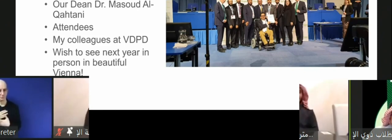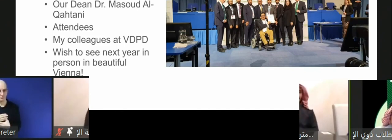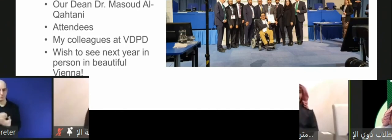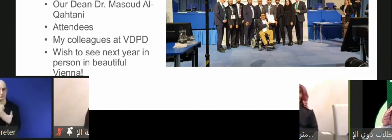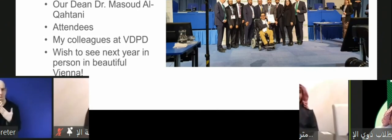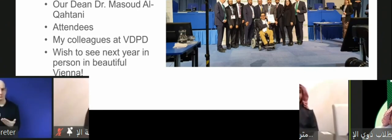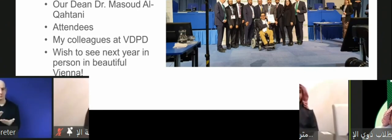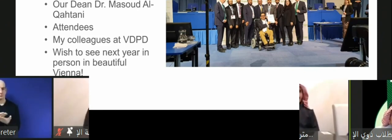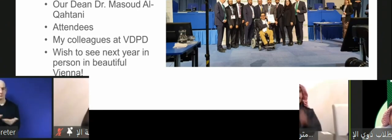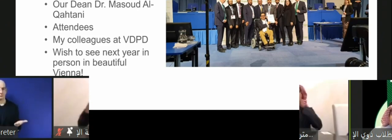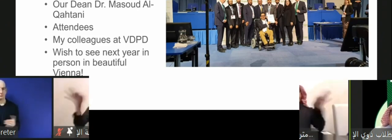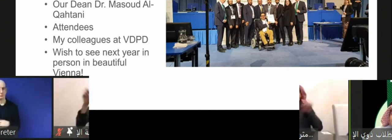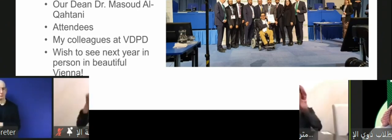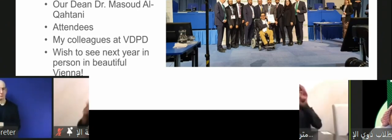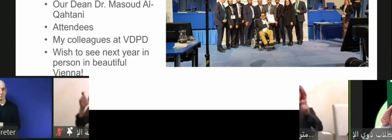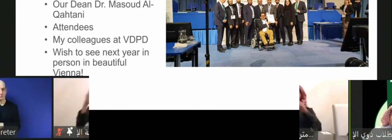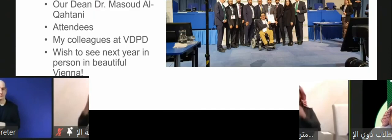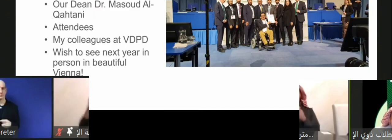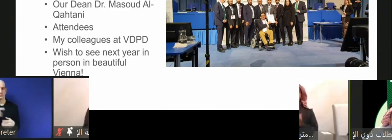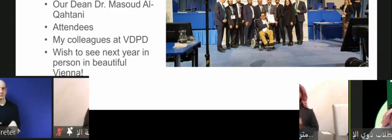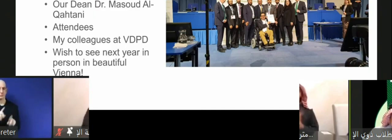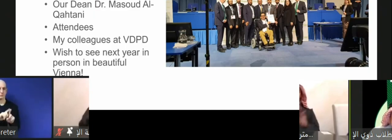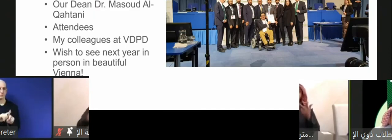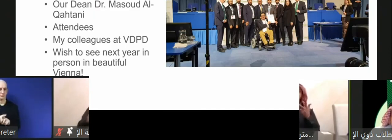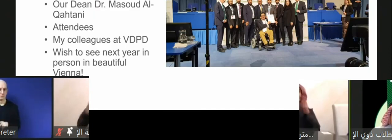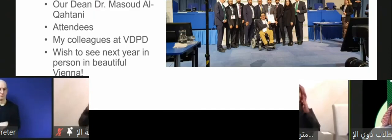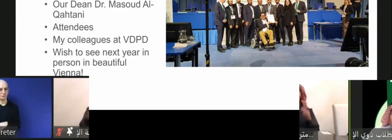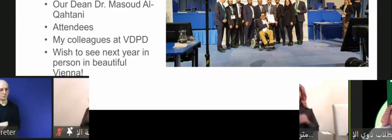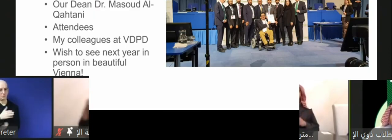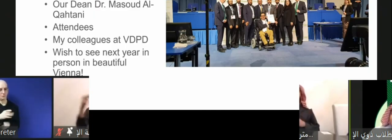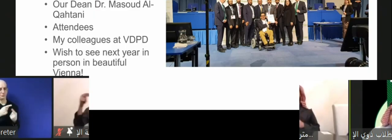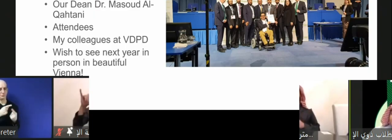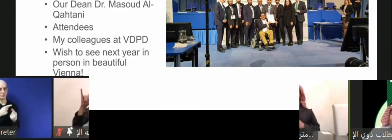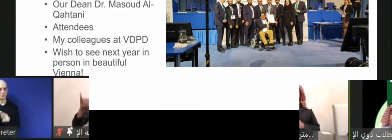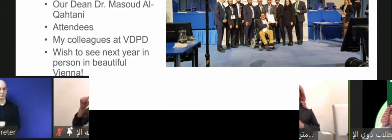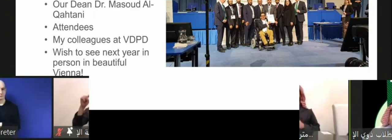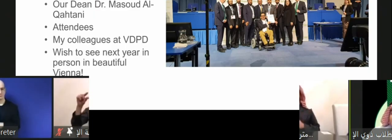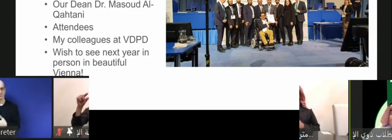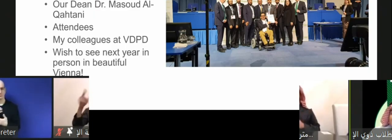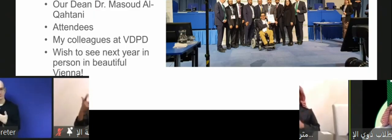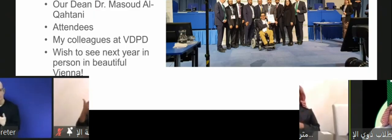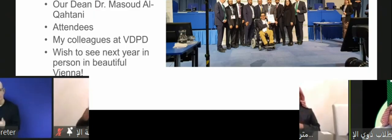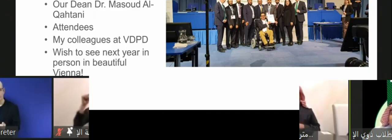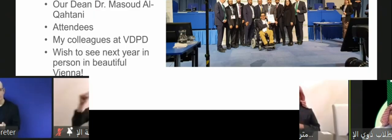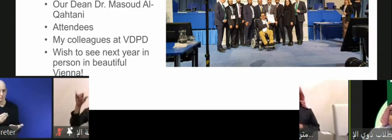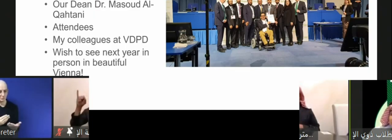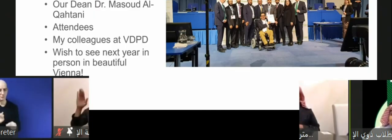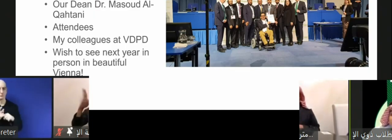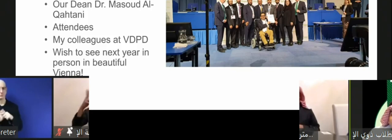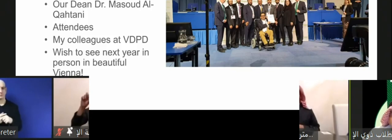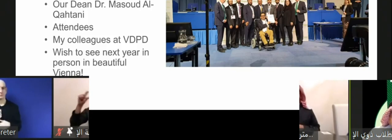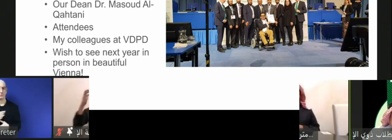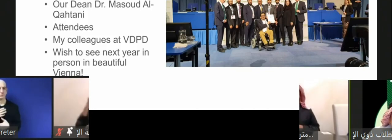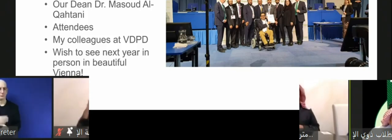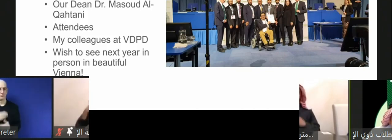all of them. My thank also to my dean, Dr. Masoud Al-Qahtani, who always facilitate everything that